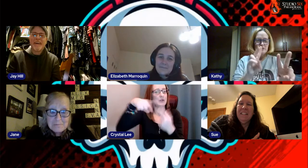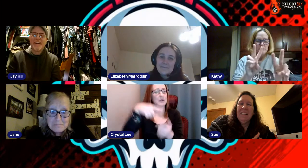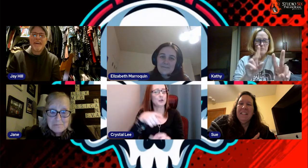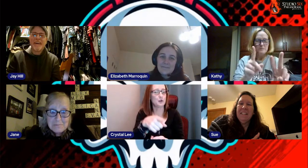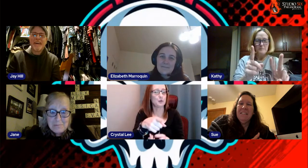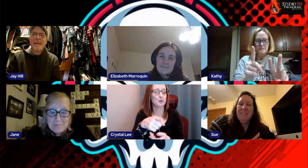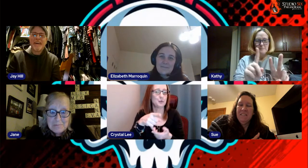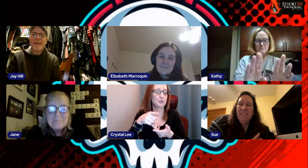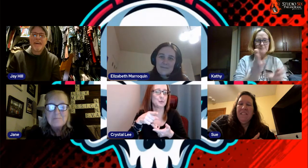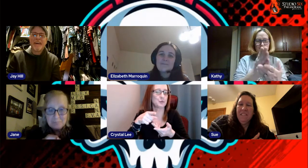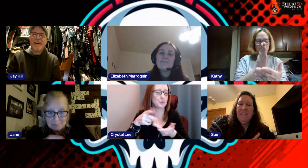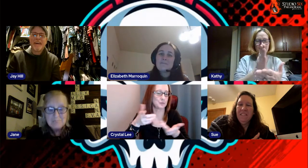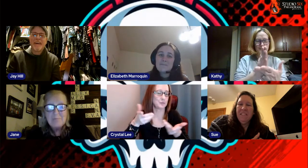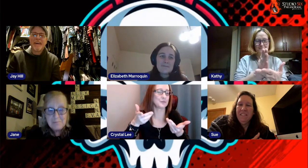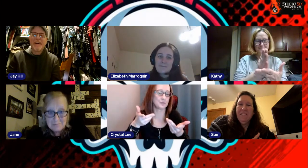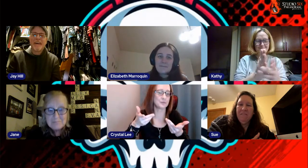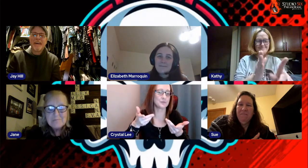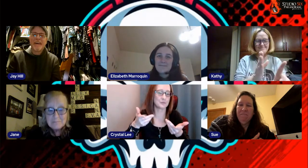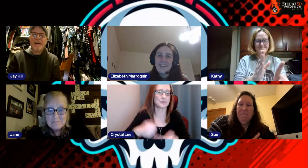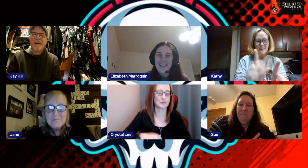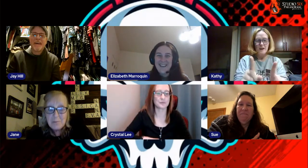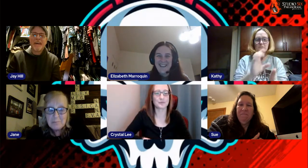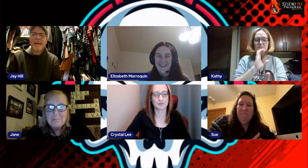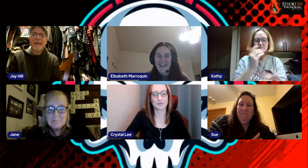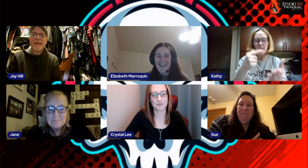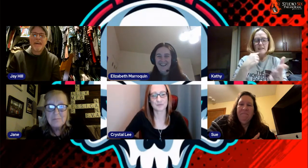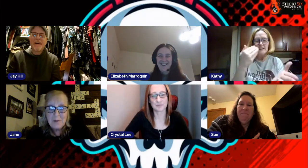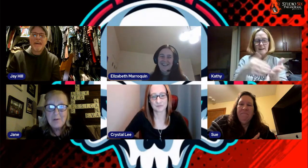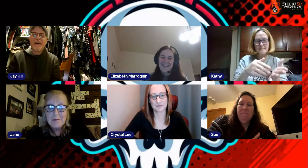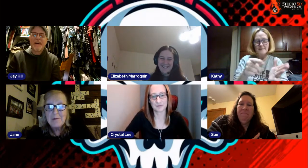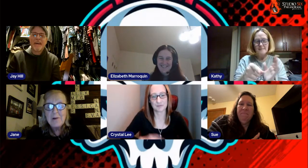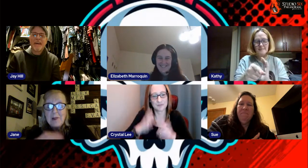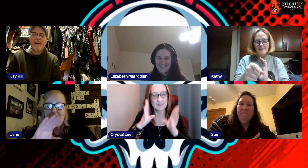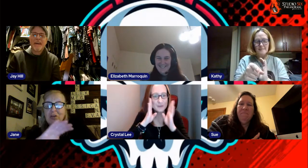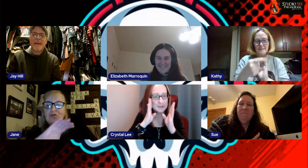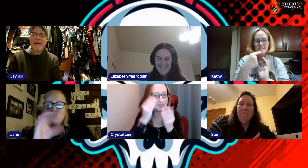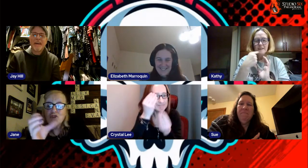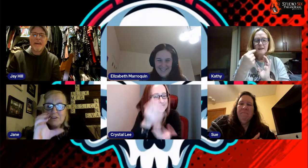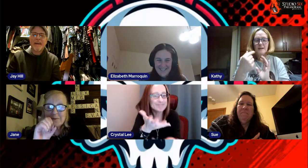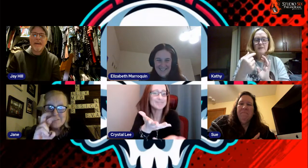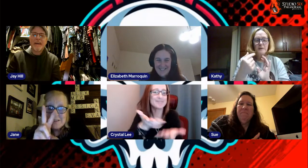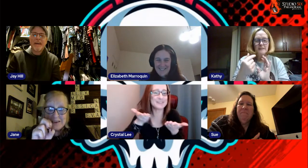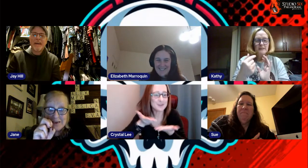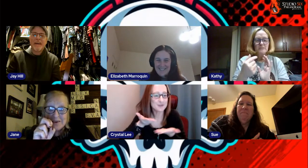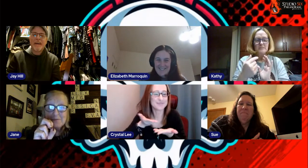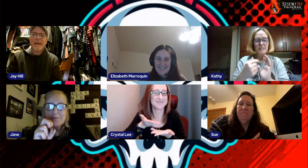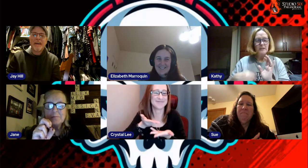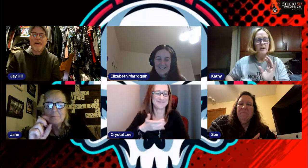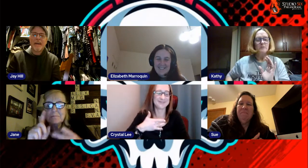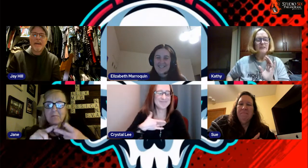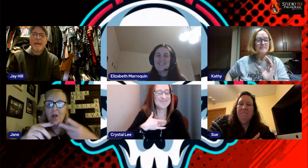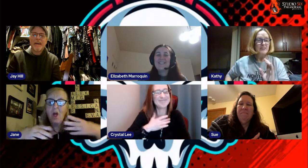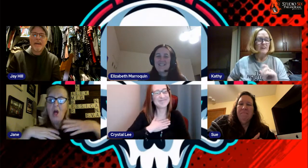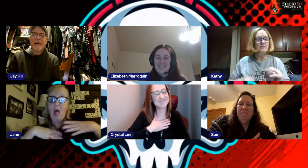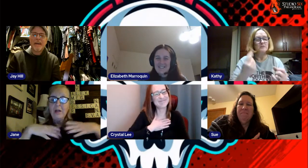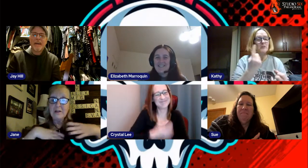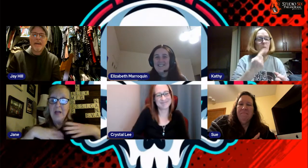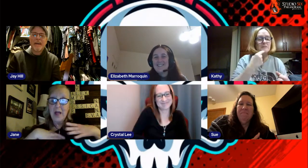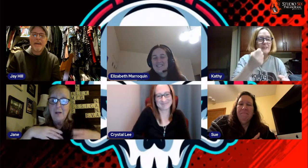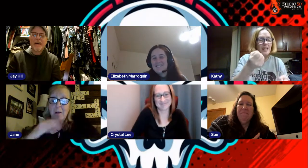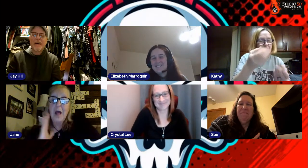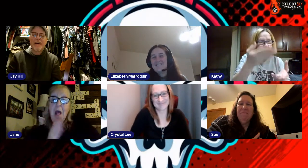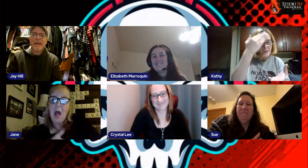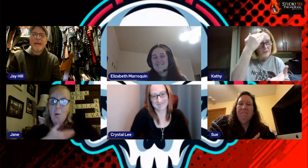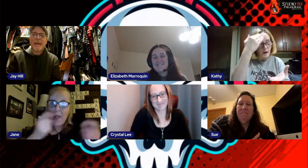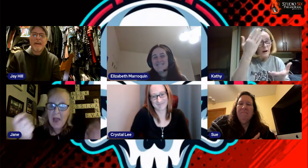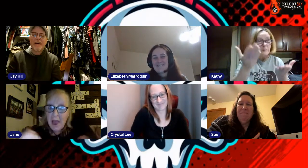I got two people, stop. Chris, to say that again. He paid attention to letting her know that he's here. So he's